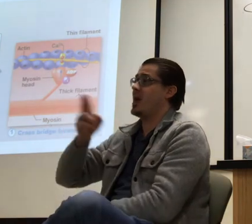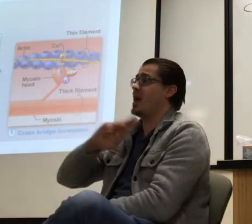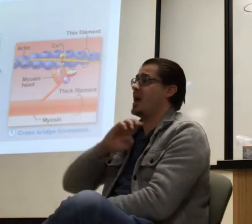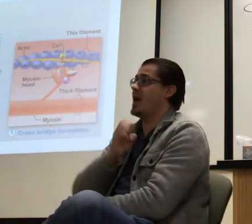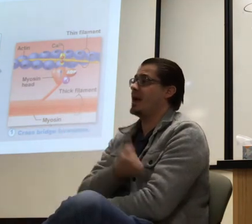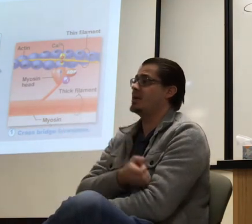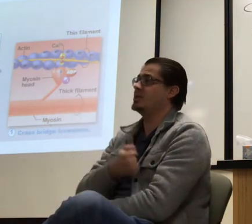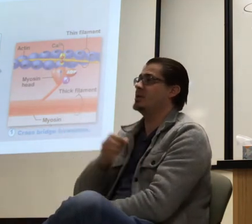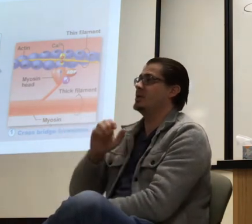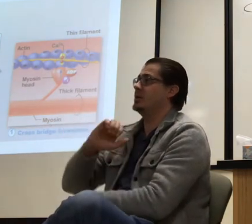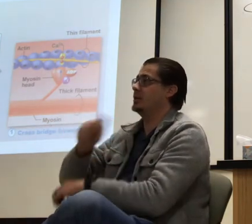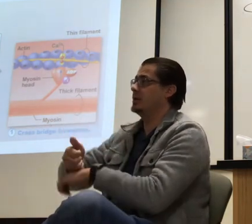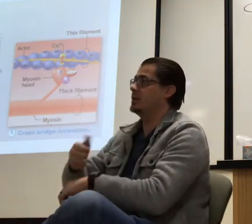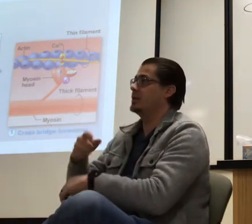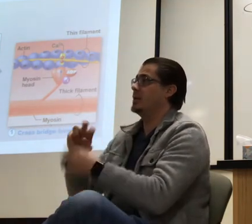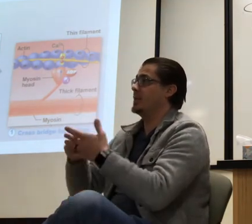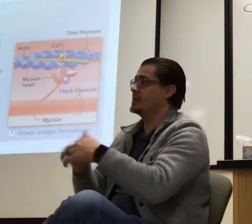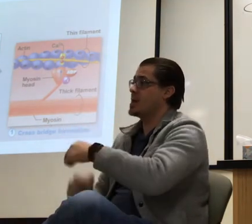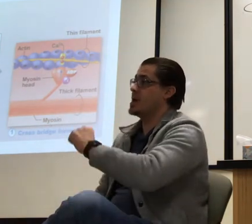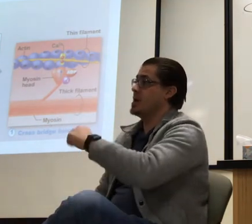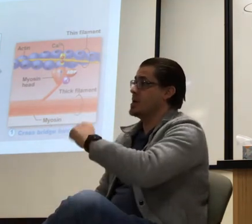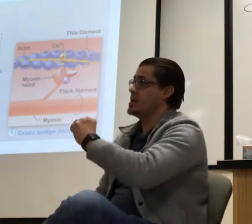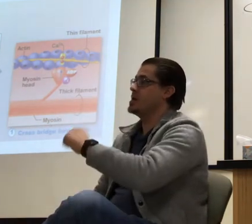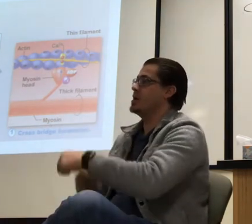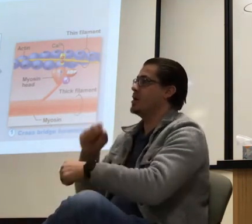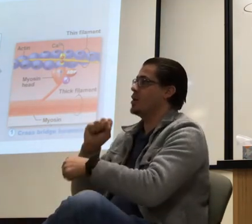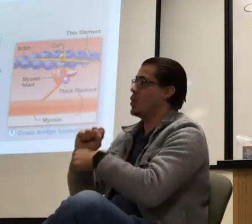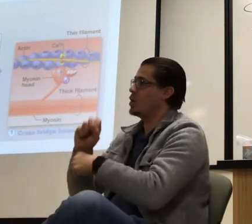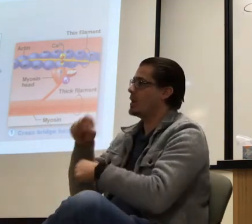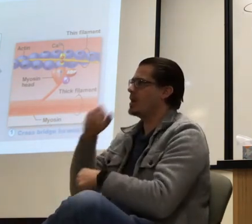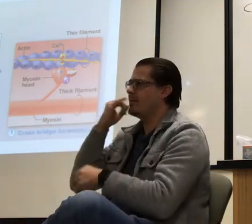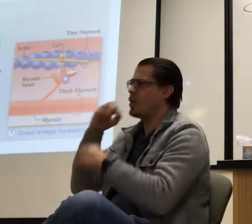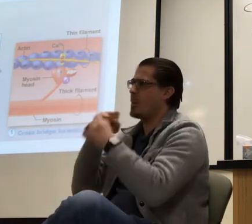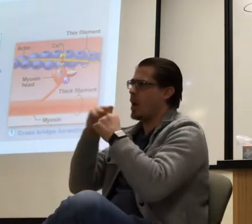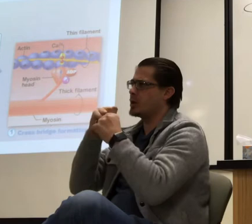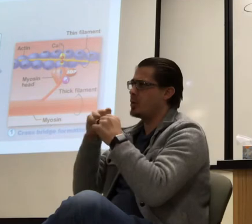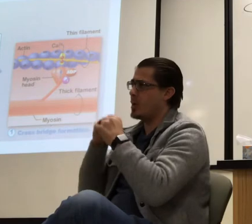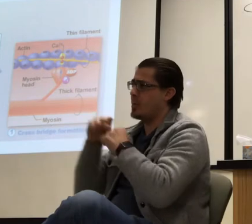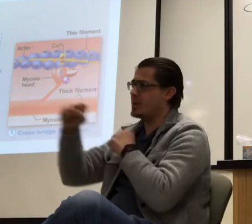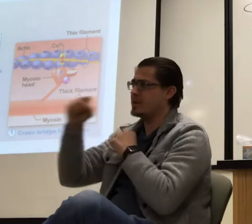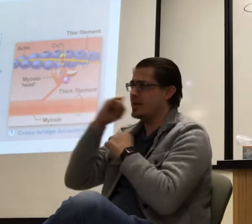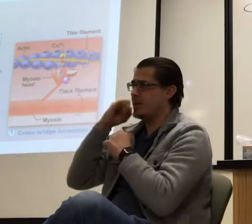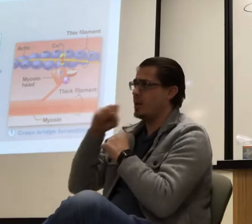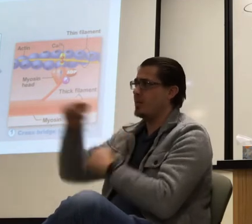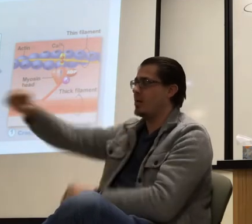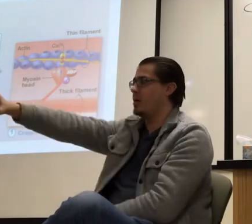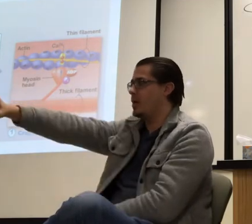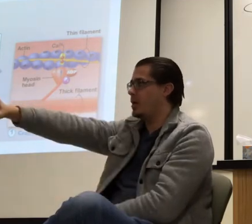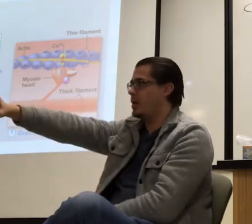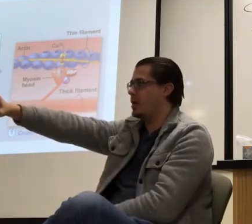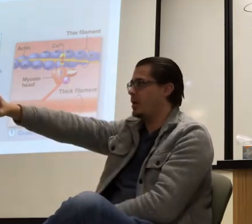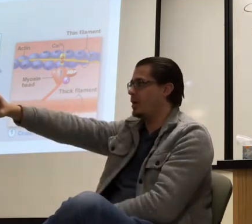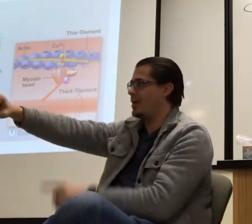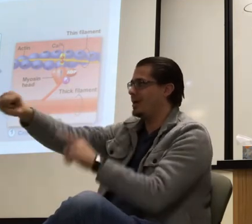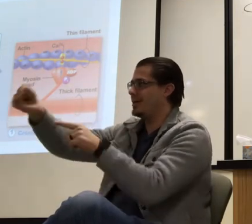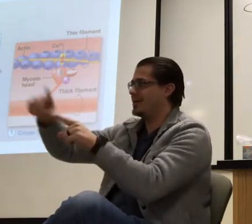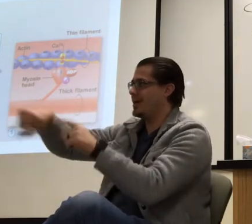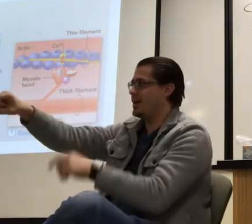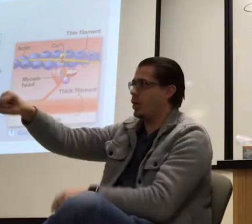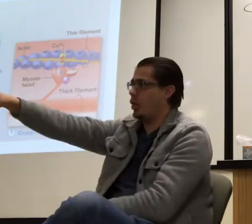configuration means it could do work. If you're a boxer and you want to punch someone, but your arm is fully extended, can you punch